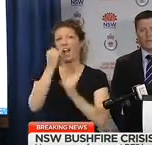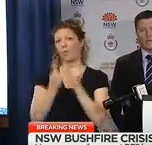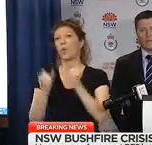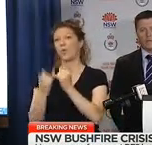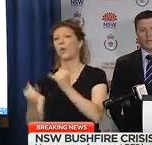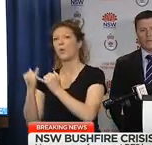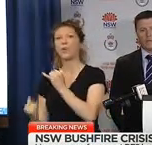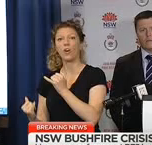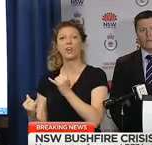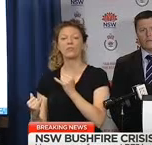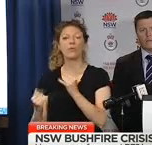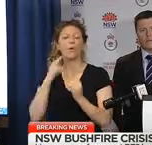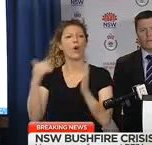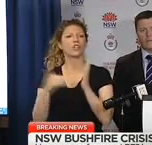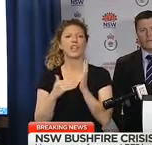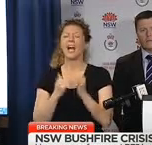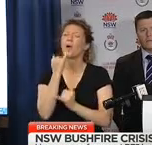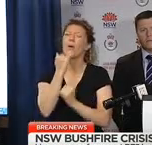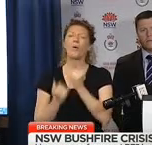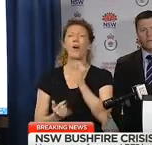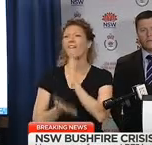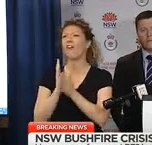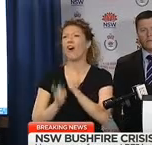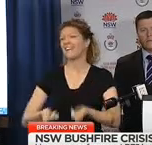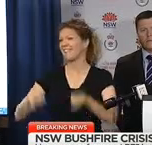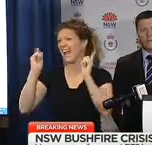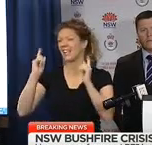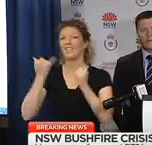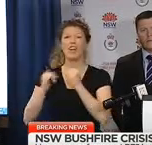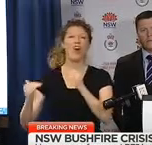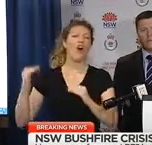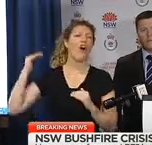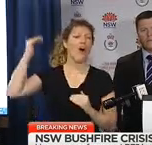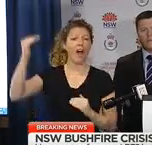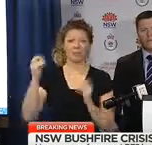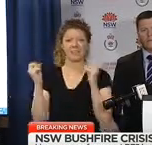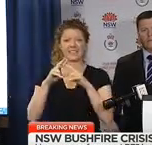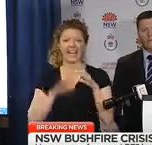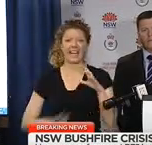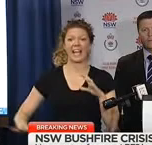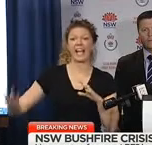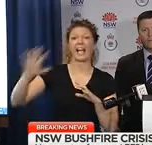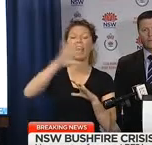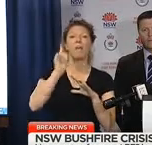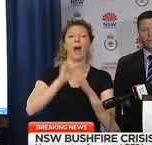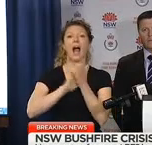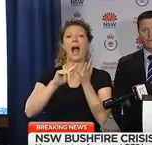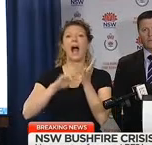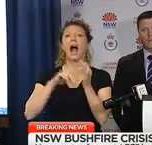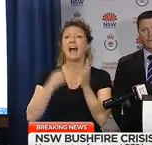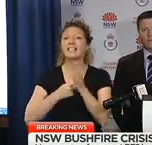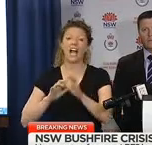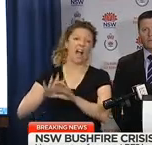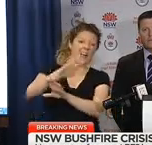are expecting to see extreme fire danger rating conditions right across Greater Sydney and the Hunter, which